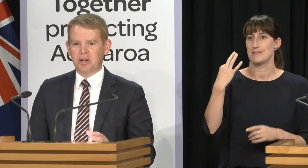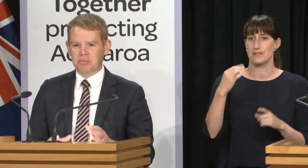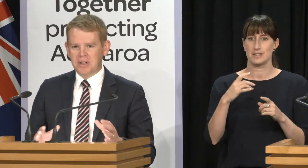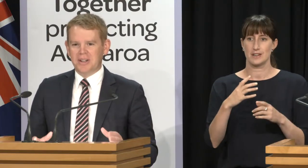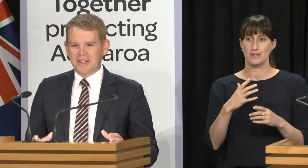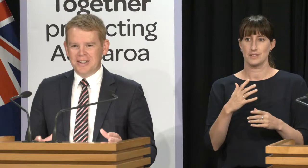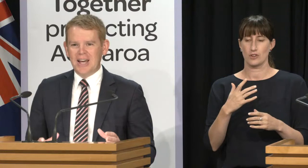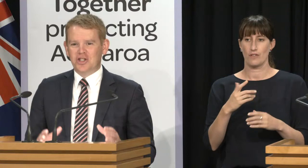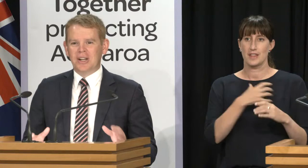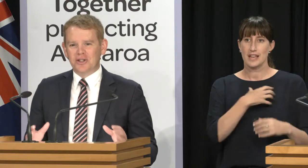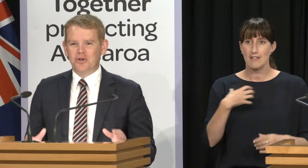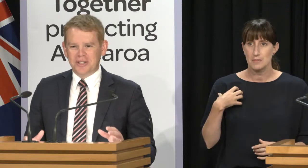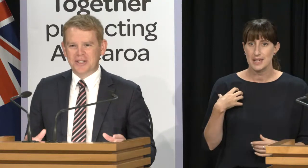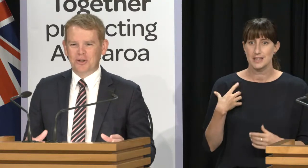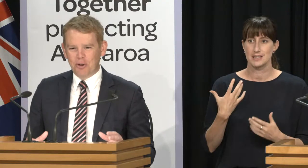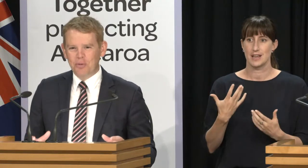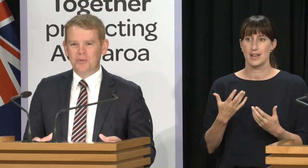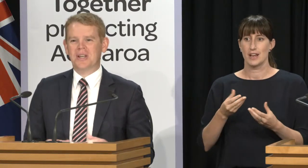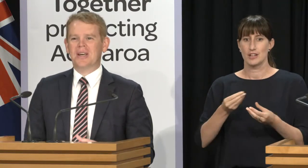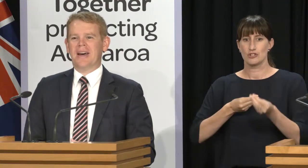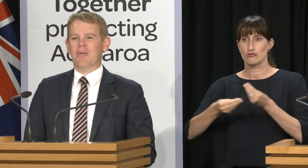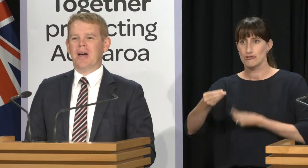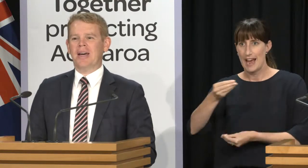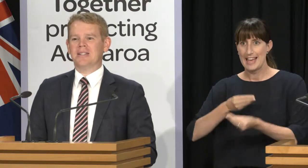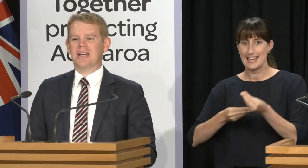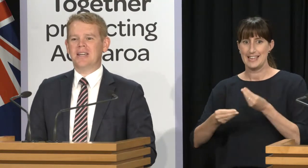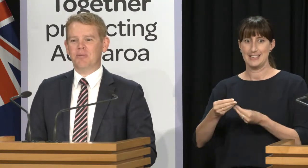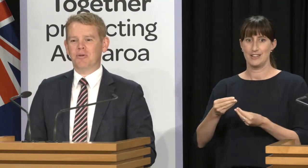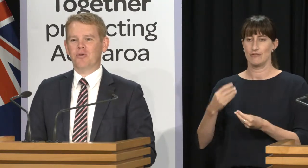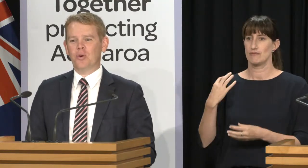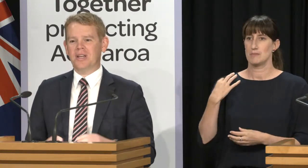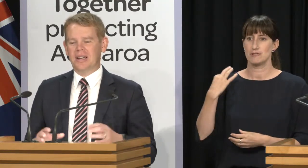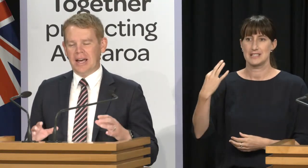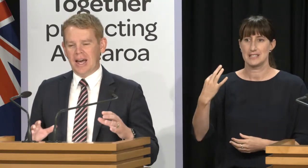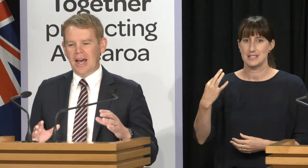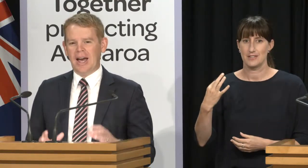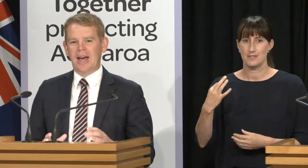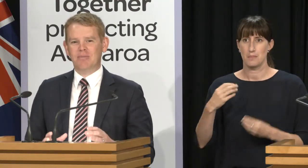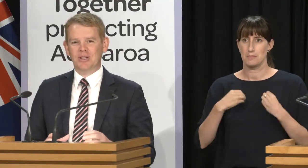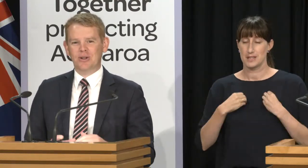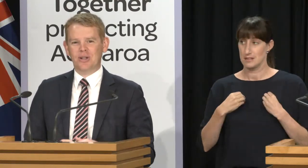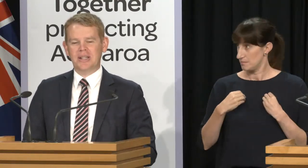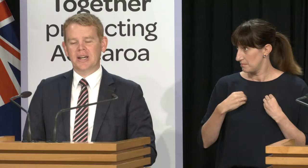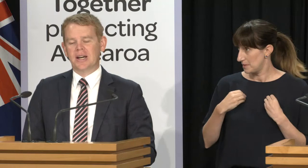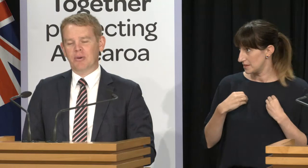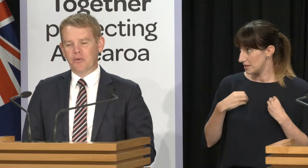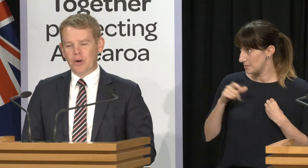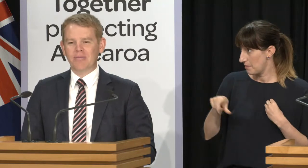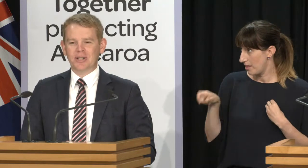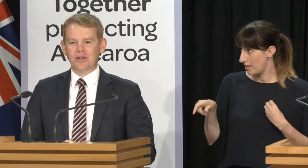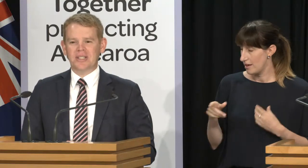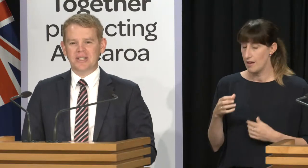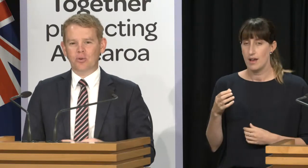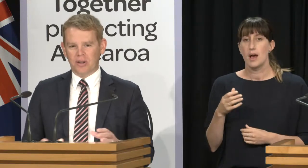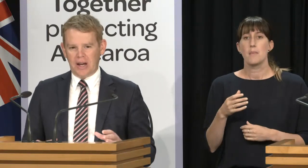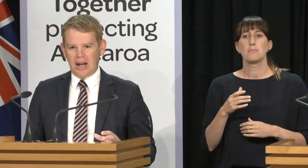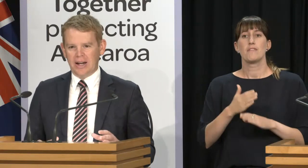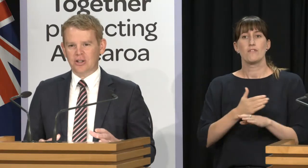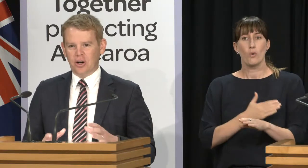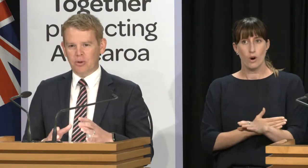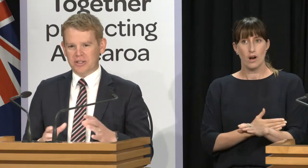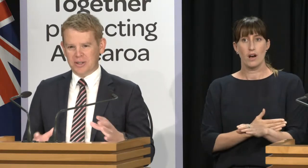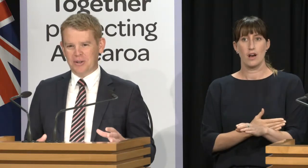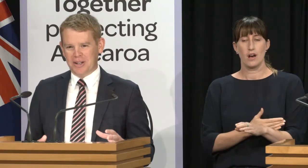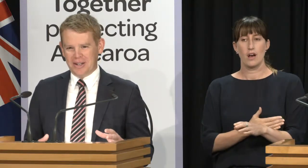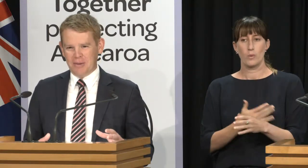of other, national interest groups. And again, before we absolutely set all of that